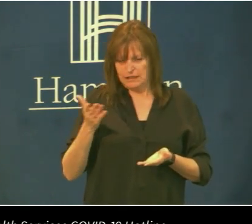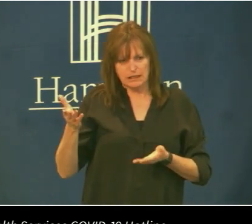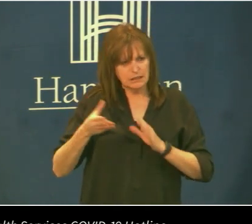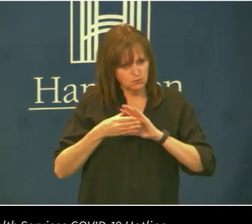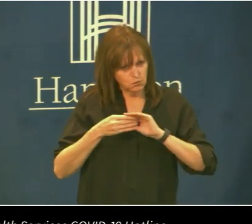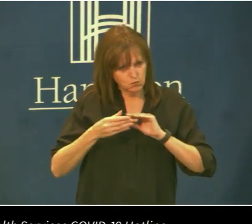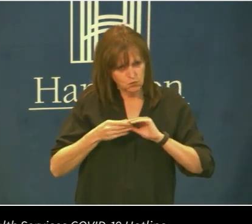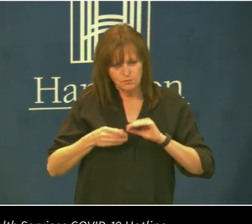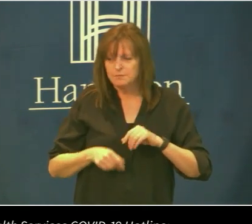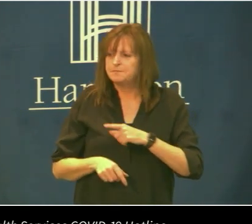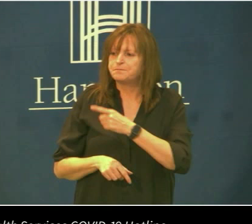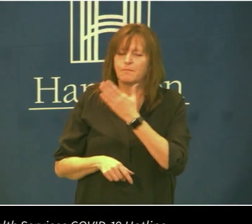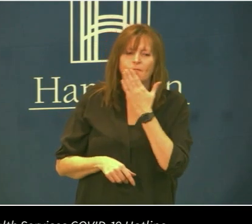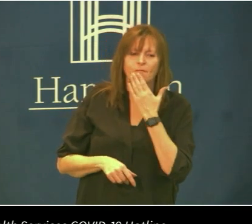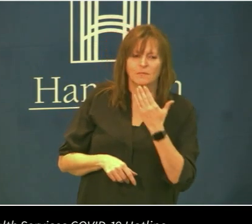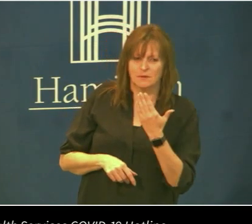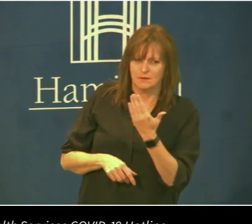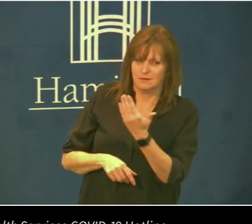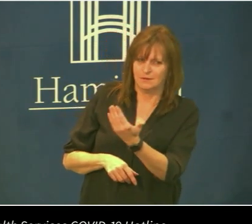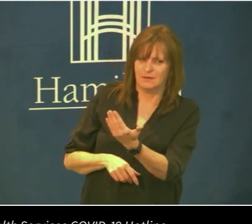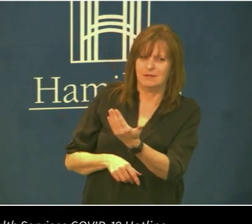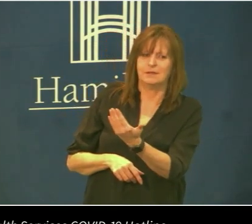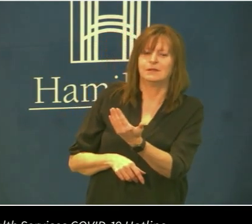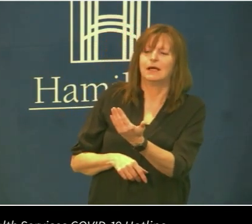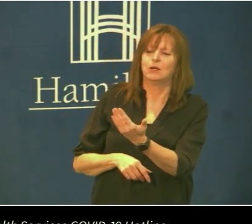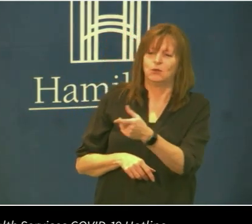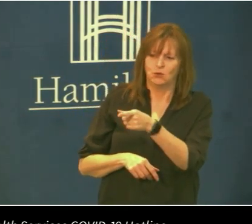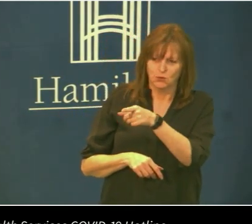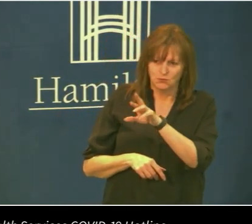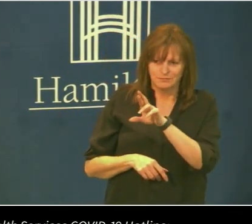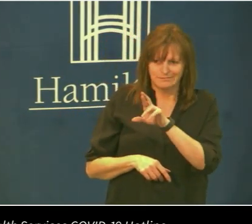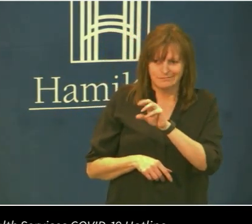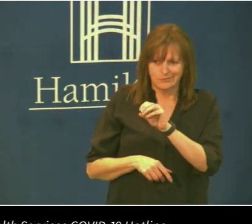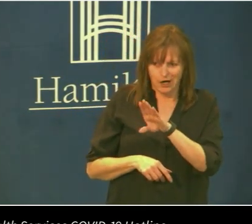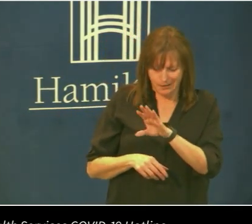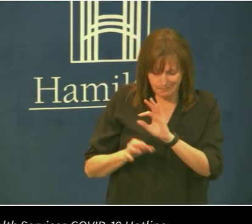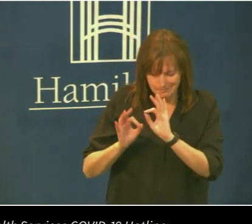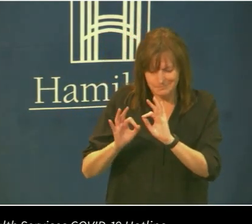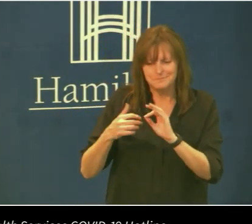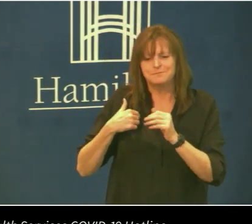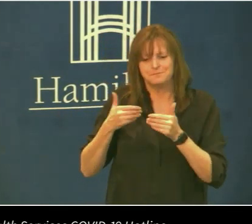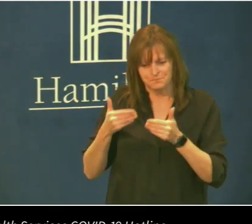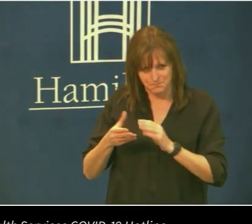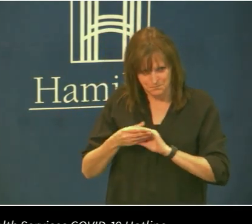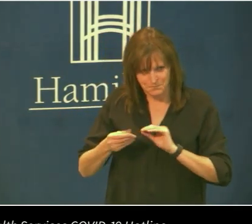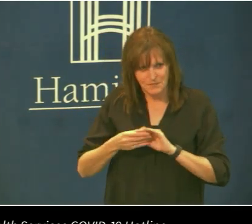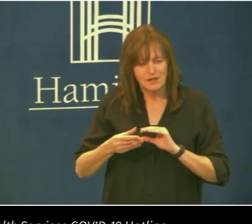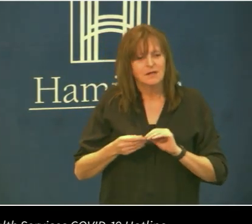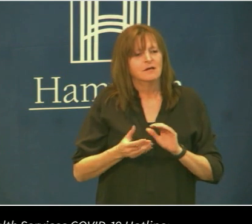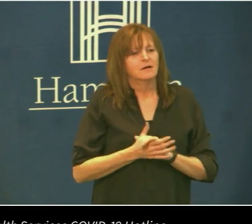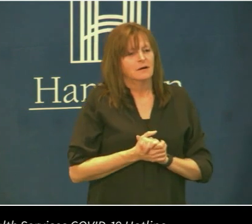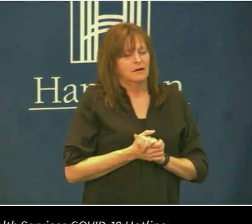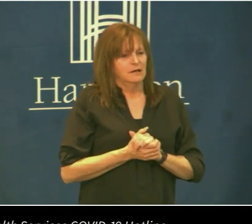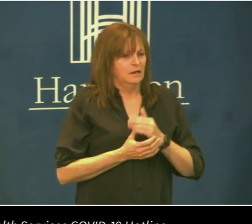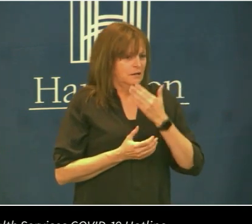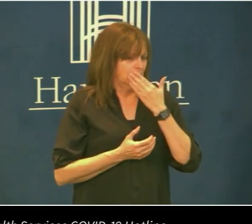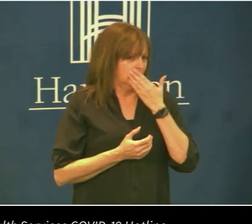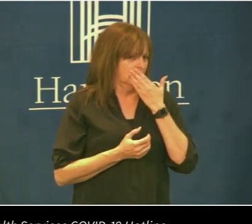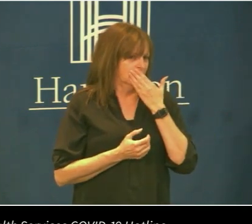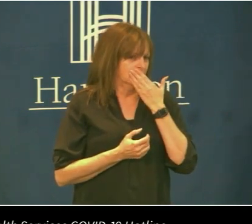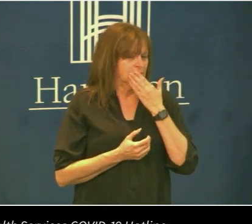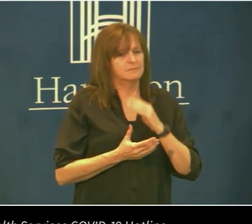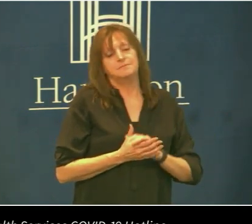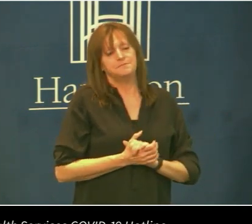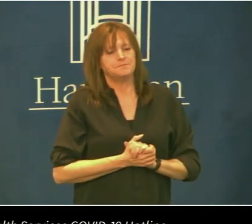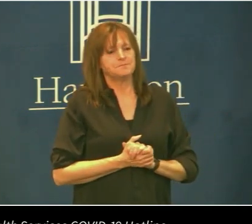So a couple of notes, and then we'll kind of throw it over to our moderator with questions. At noon today, we